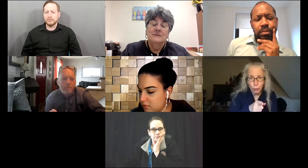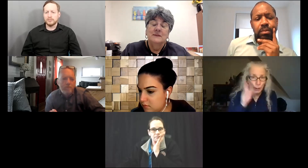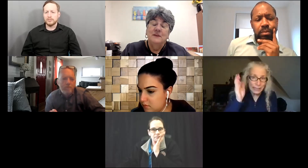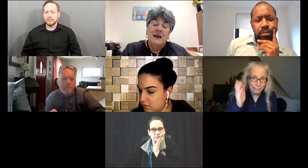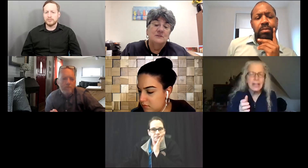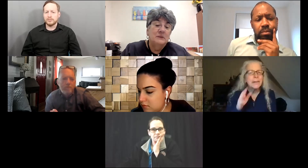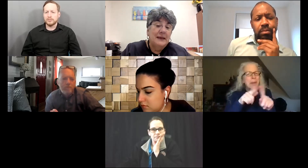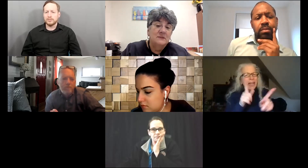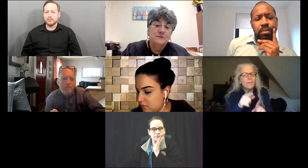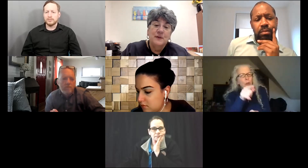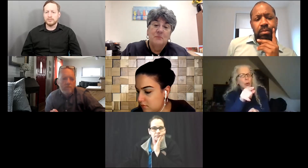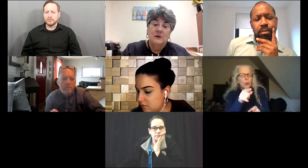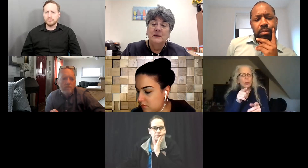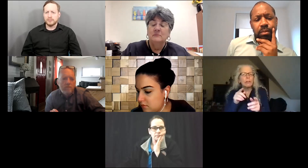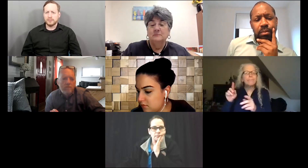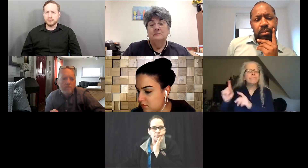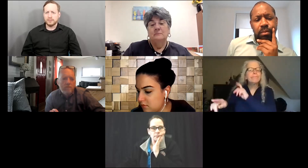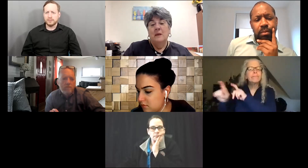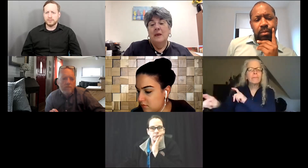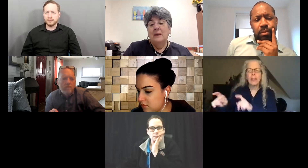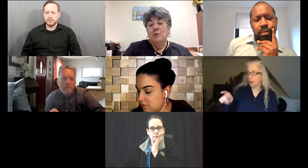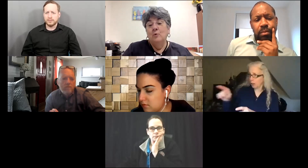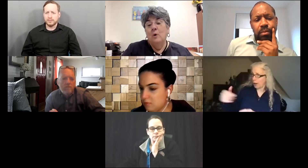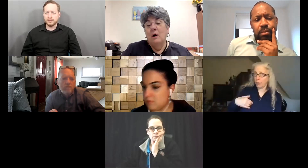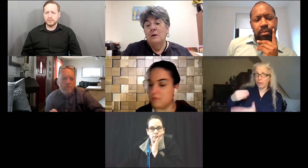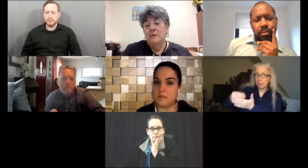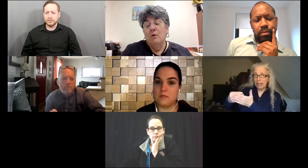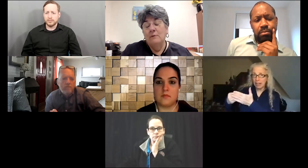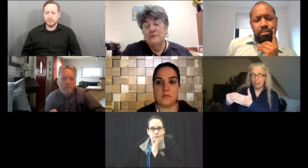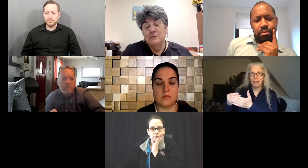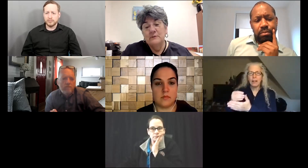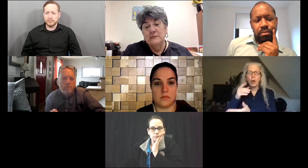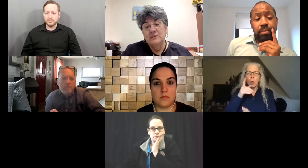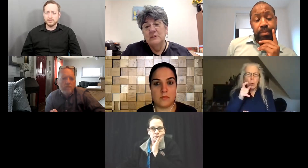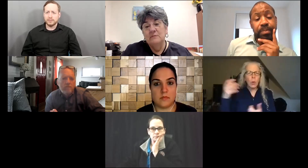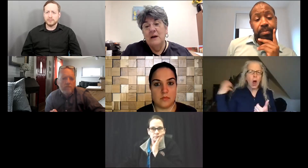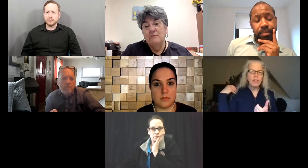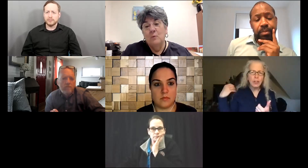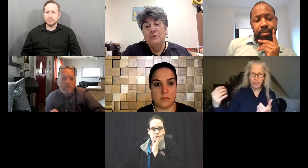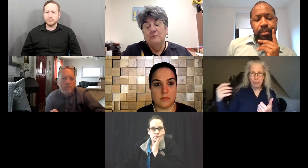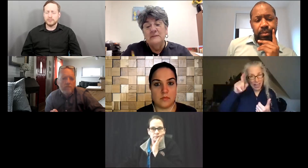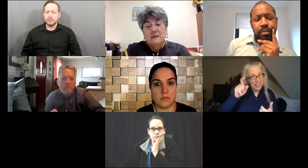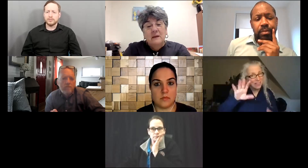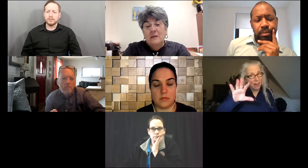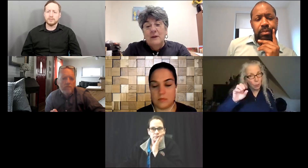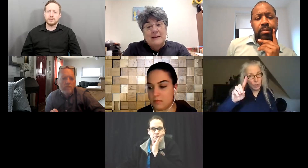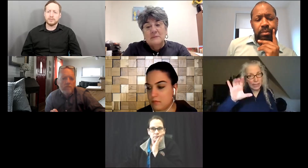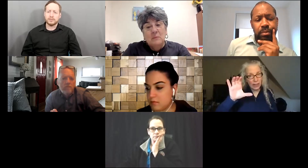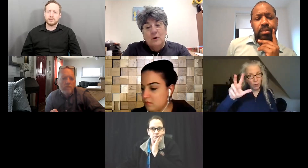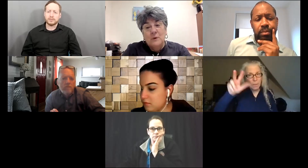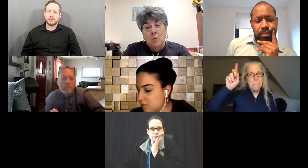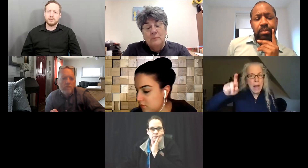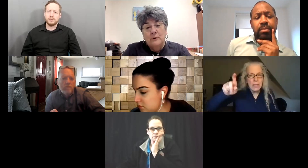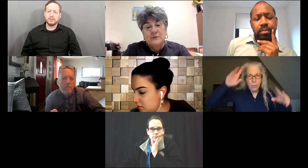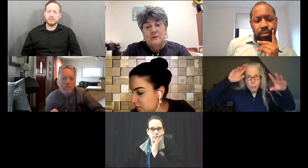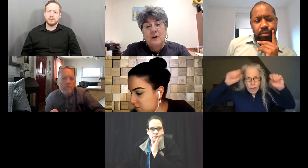And see if he has plans for that money. And who are the officers listed in the 5013C? There has to be more